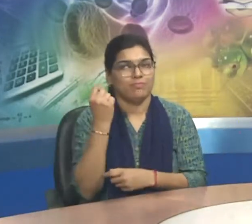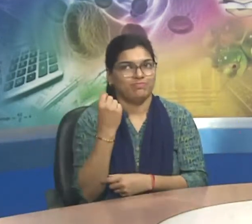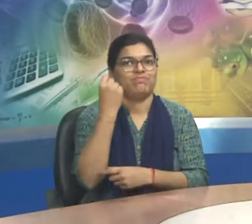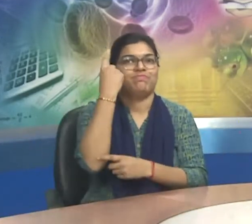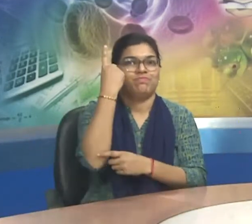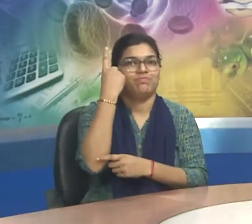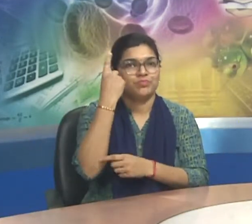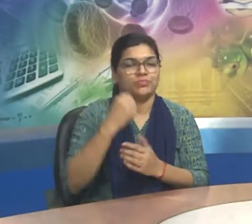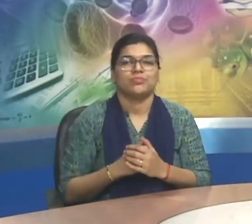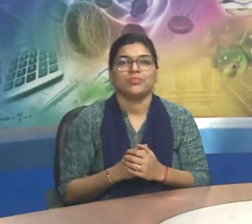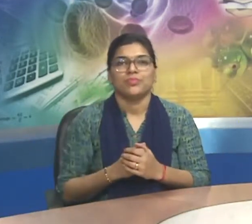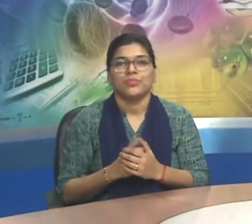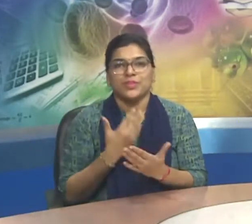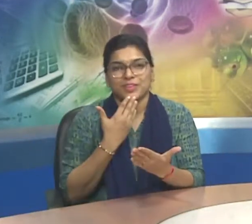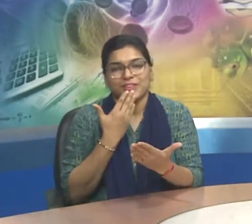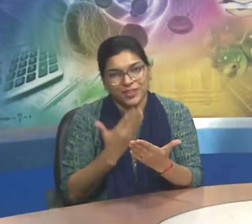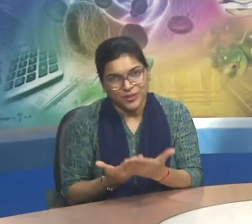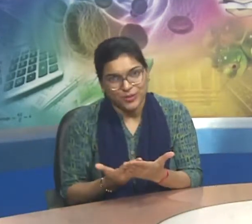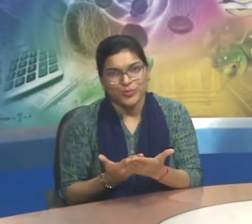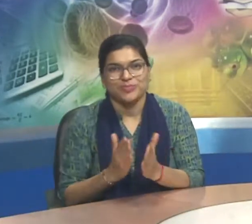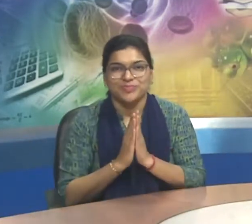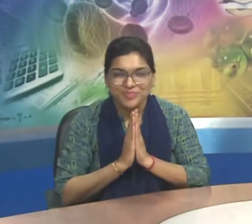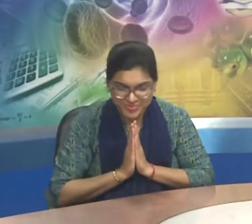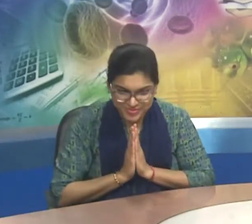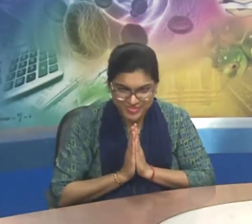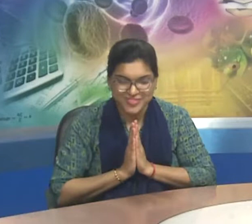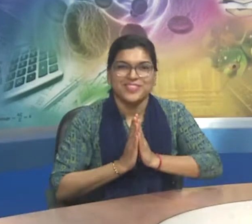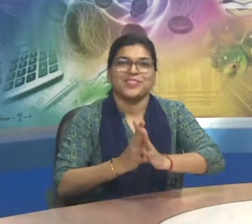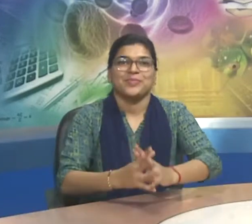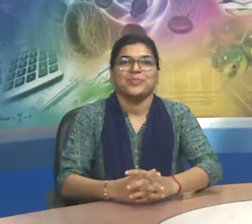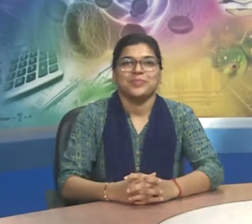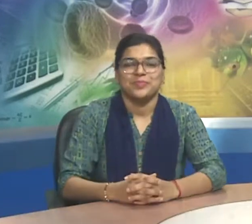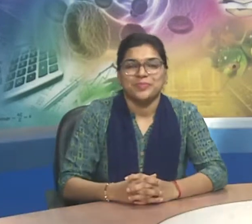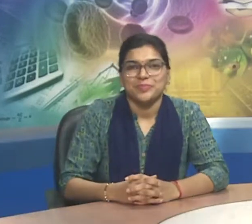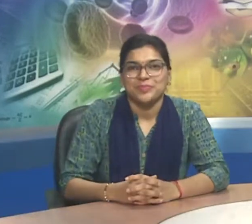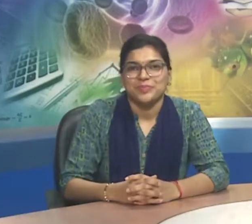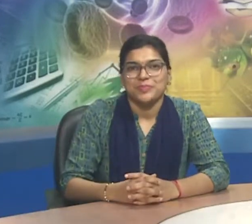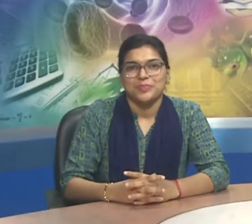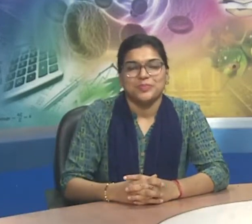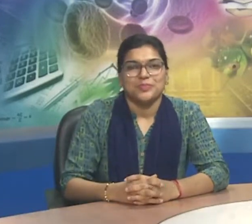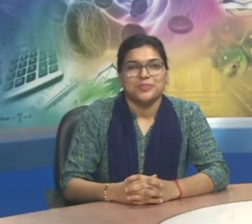exercise, few question answer. Hope you have understood the lesson. Thank you. Namaskar.